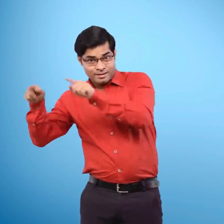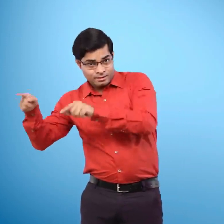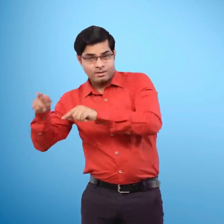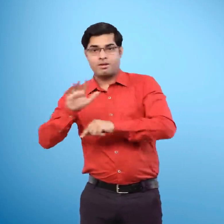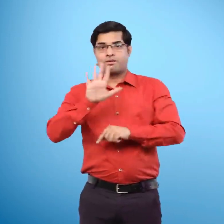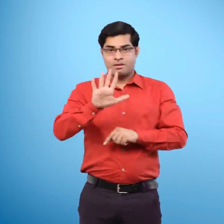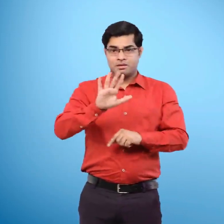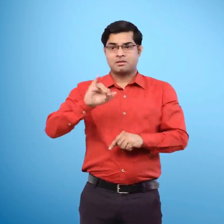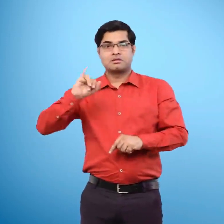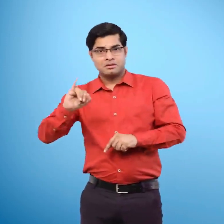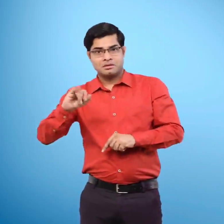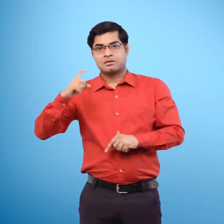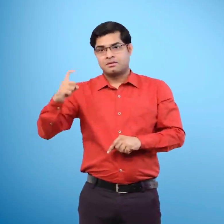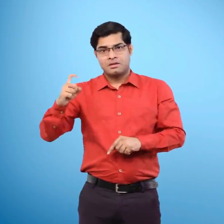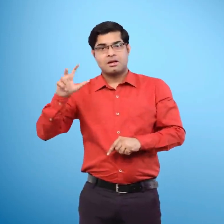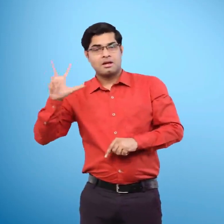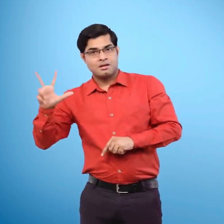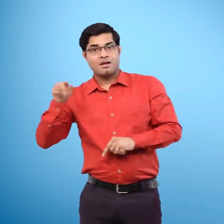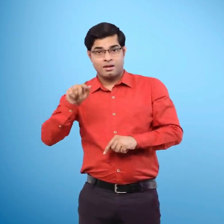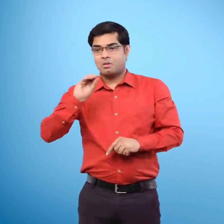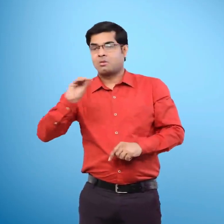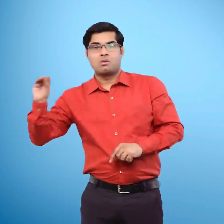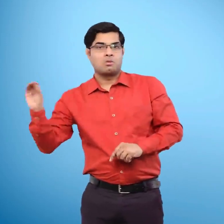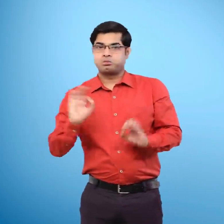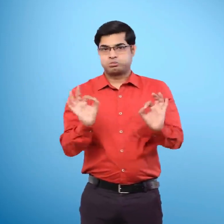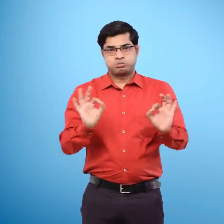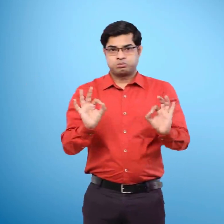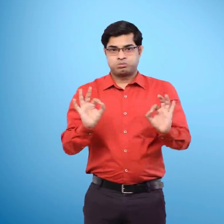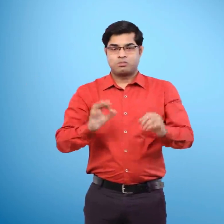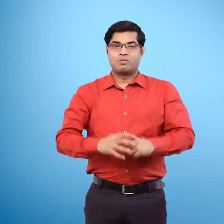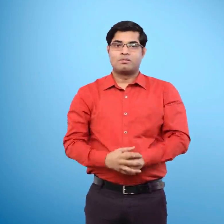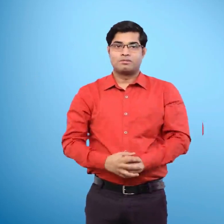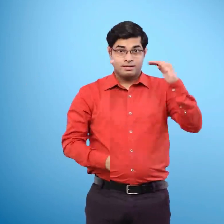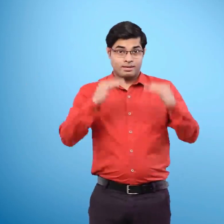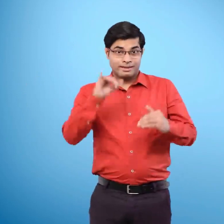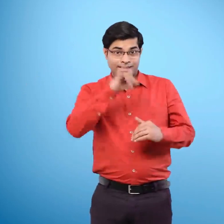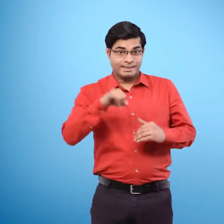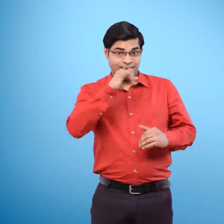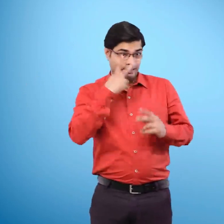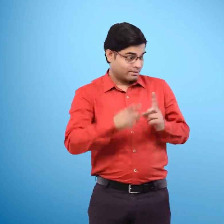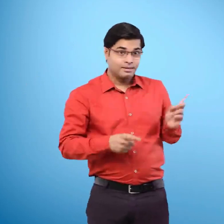Box 5, 6, 7 and 8 are blank. Pattern 6.